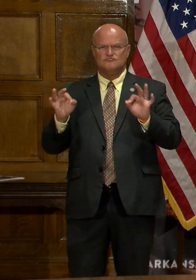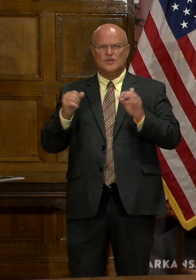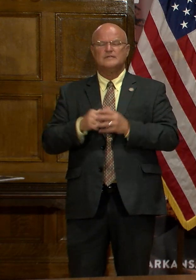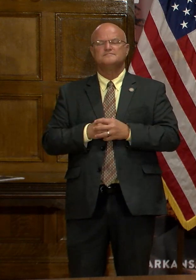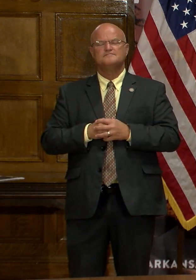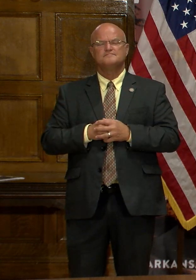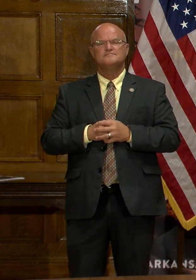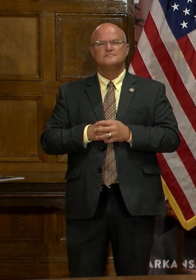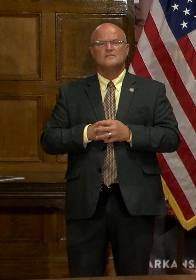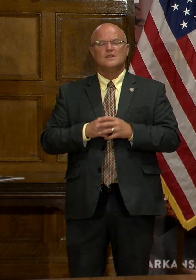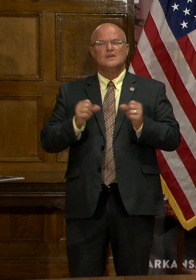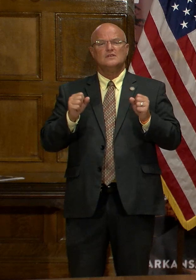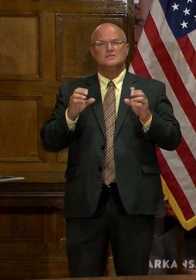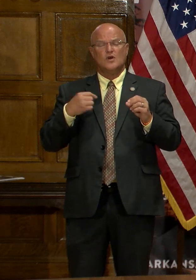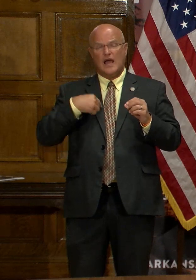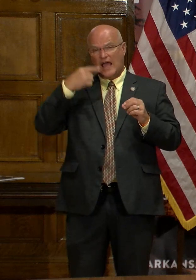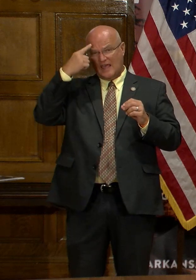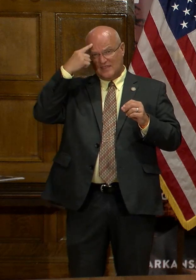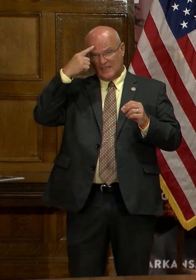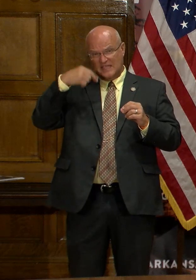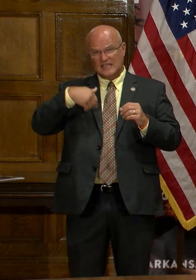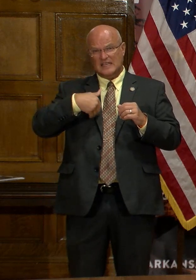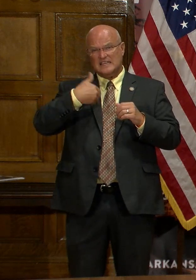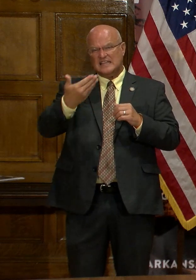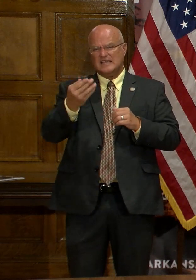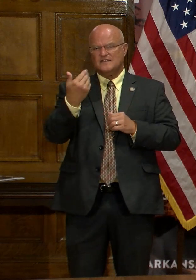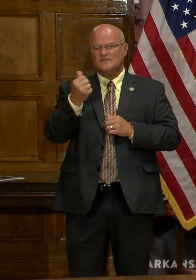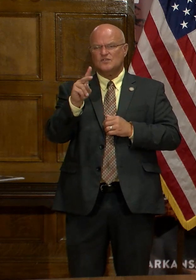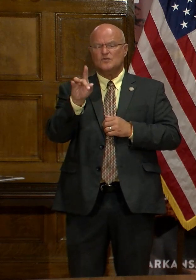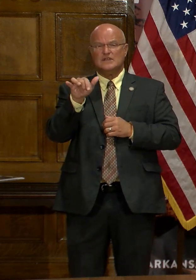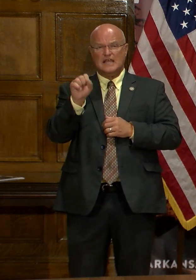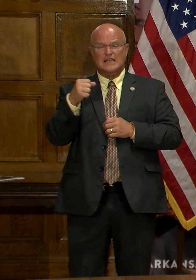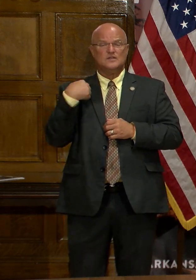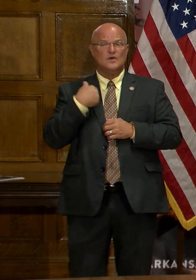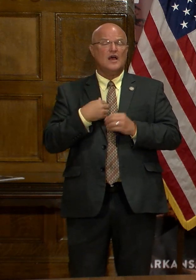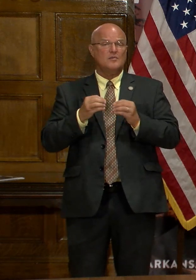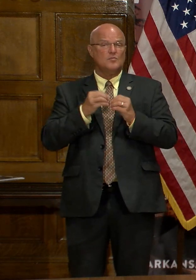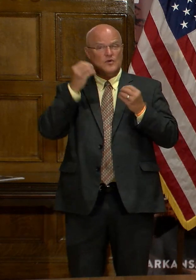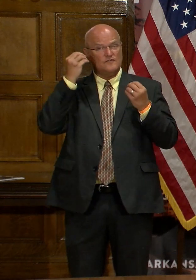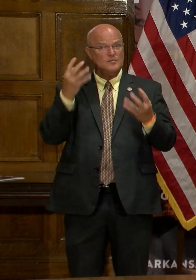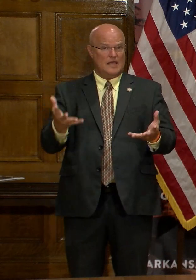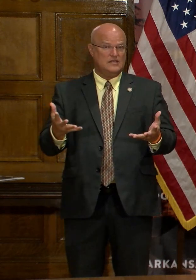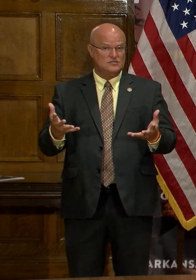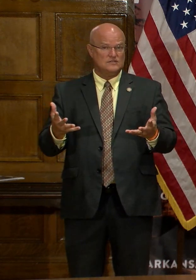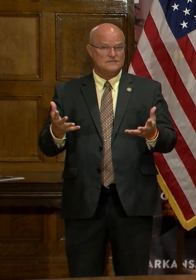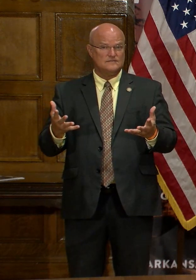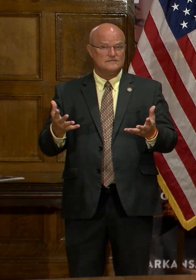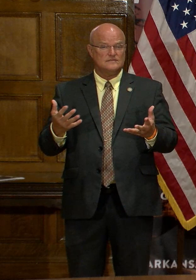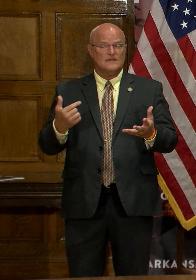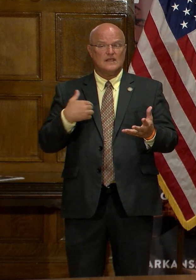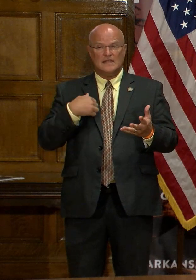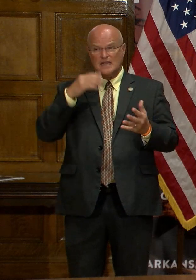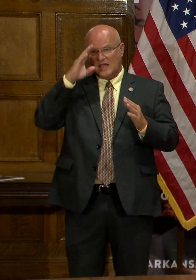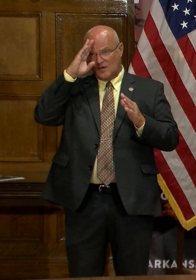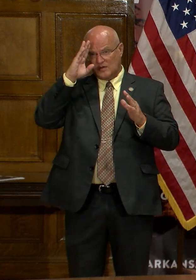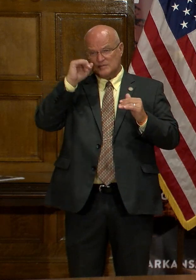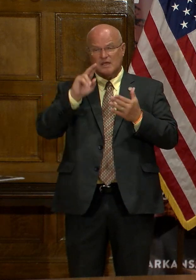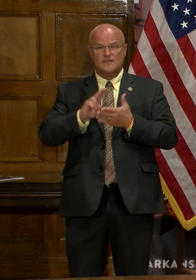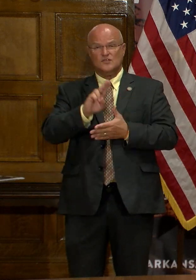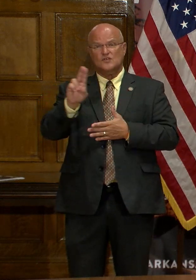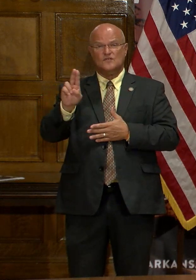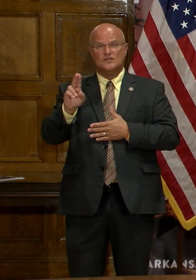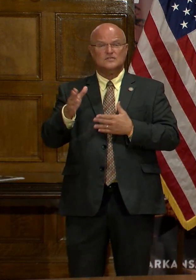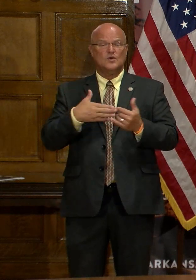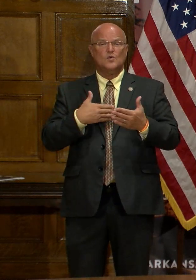right. Okay. So I think in the next couple of days we will have more information, and I would expect the